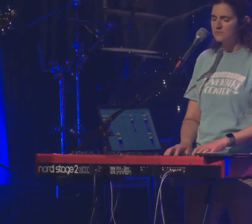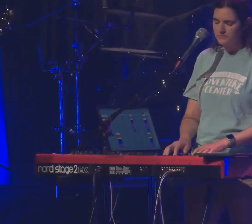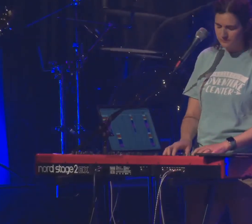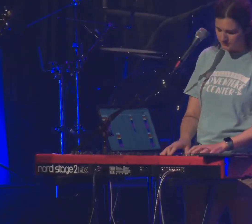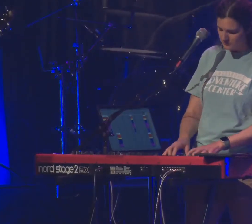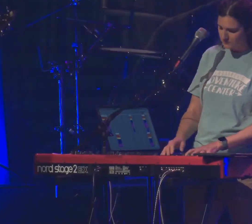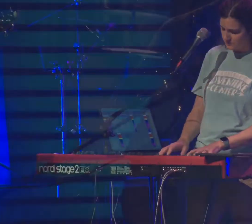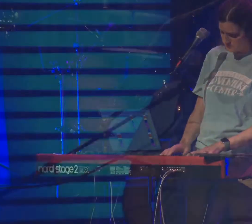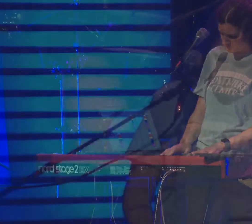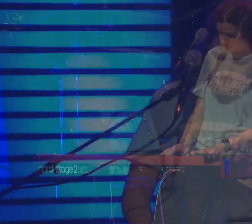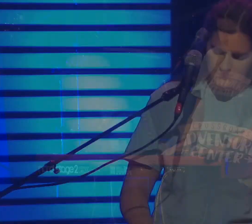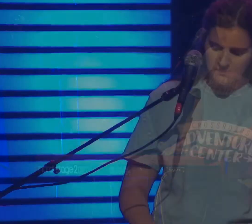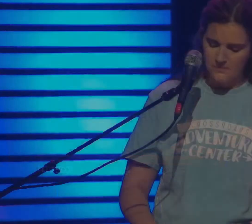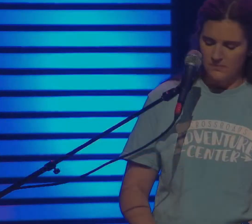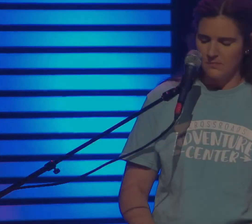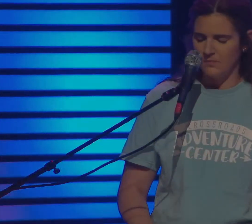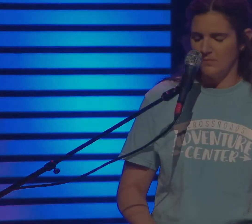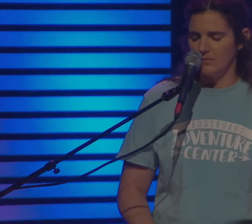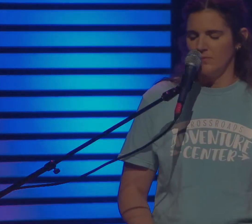peace.